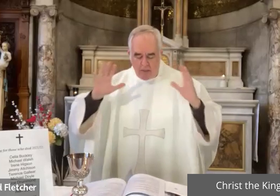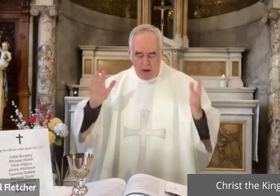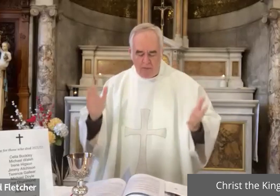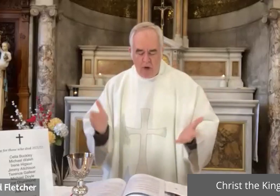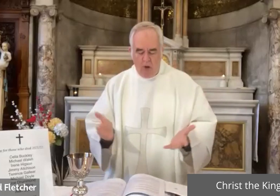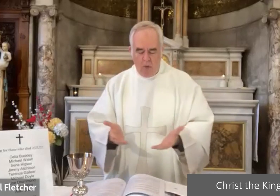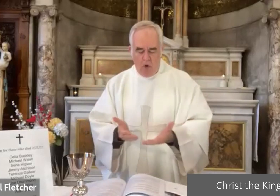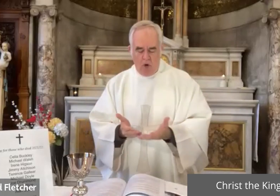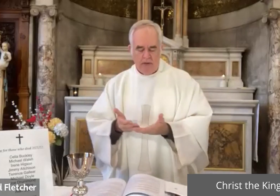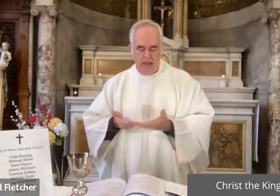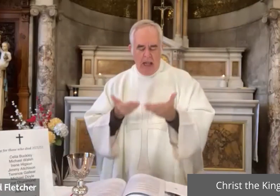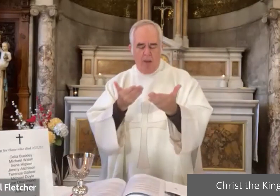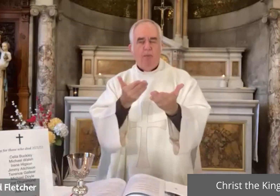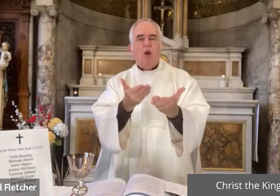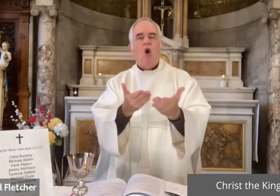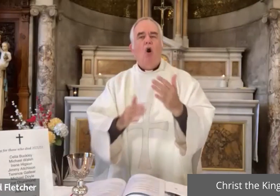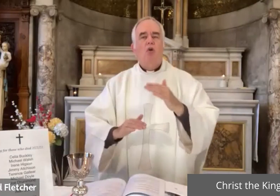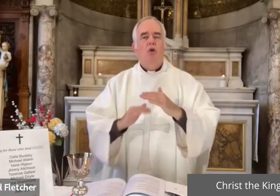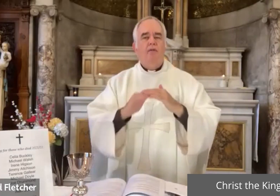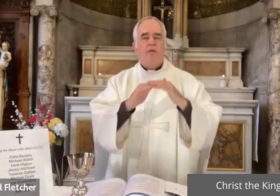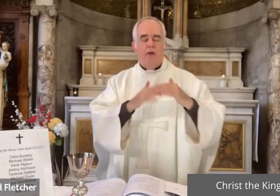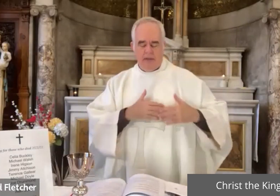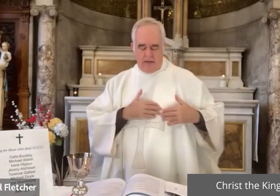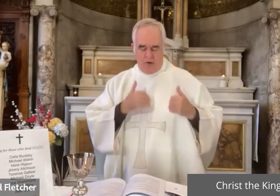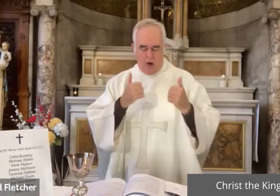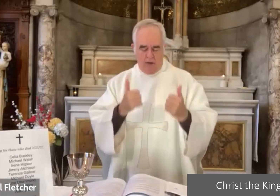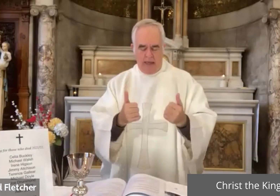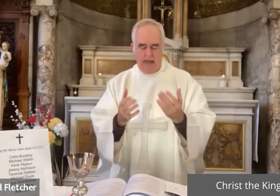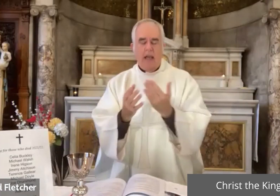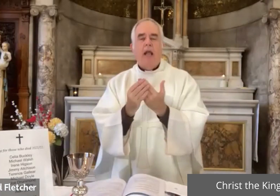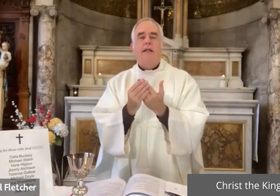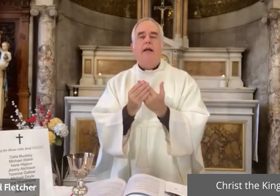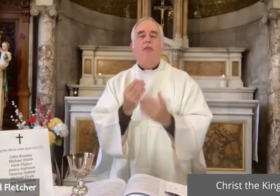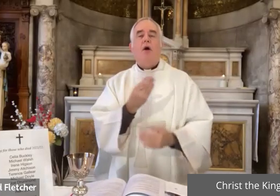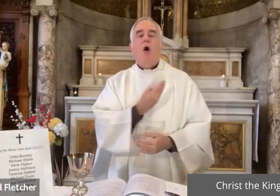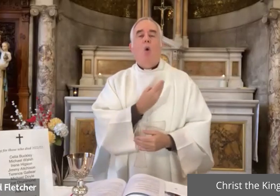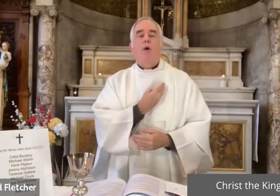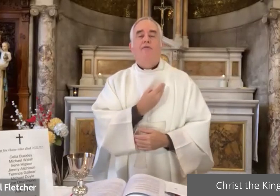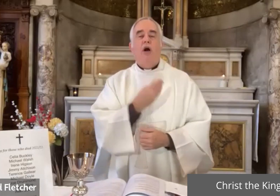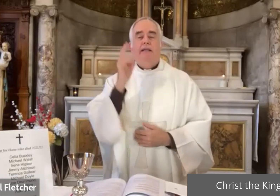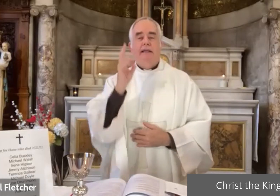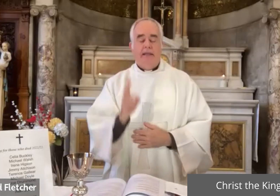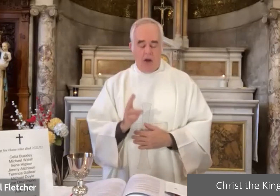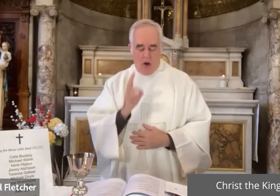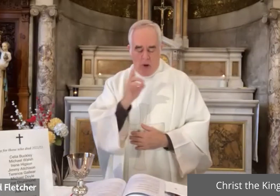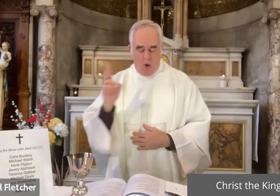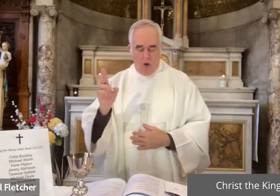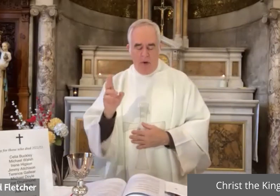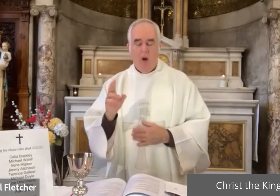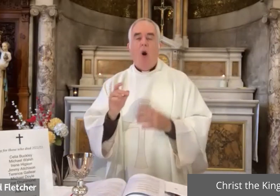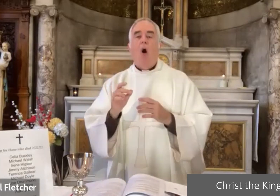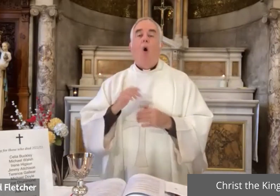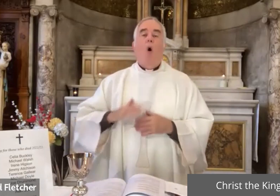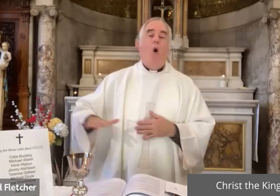church spread throughout the world, being called to the fullness of charity, together with Francis and